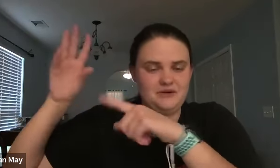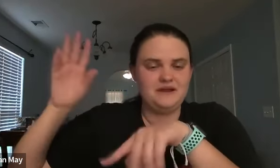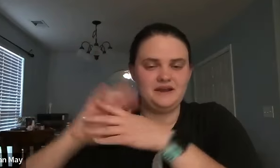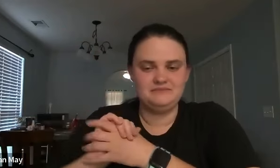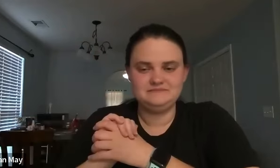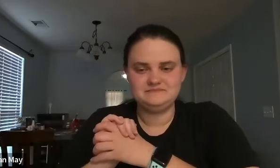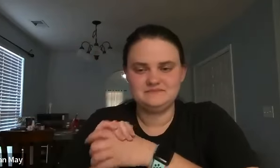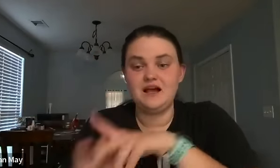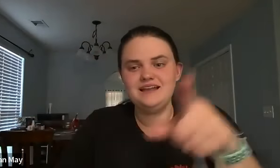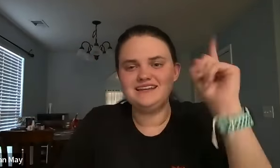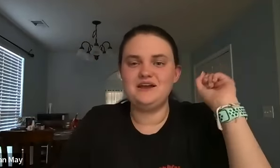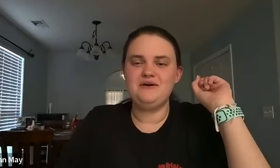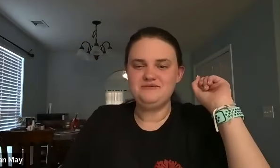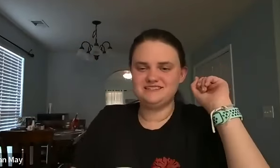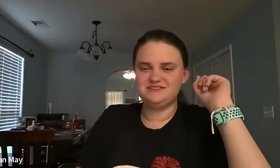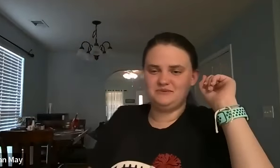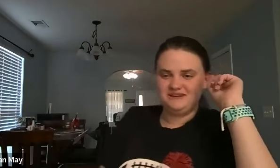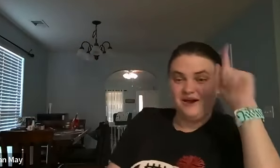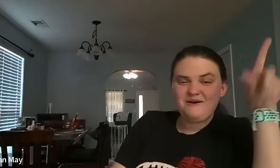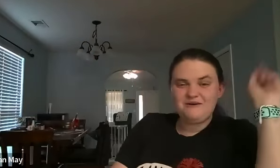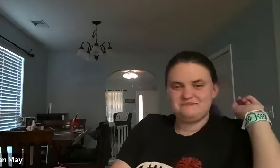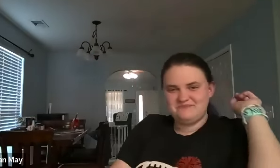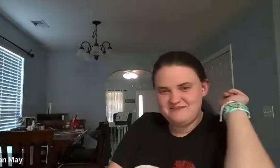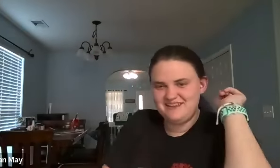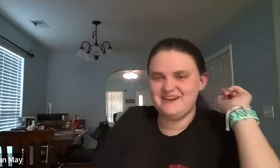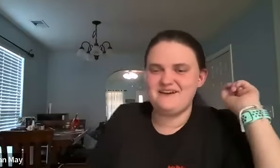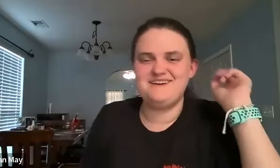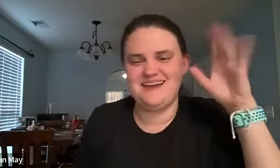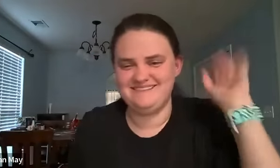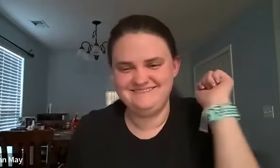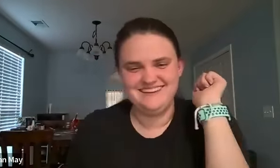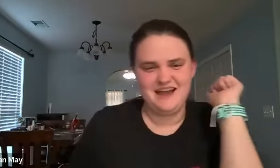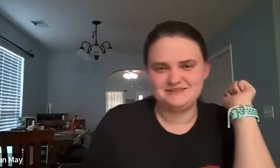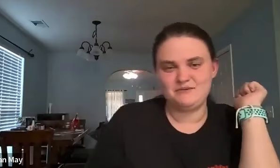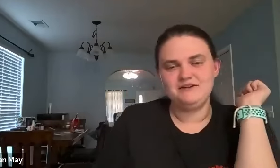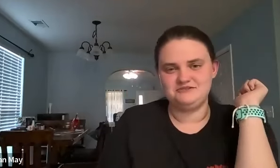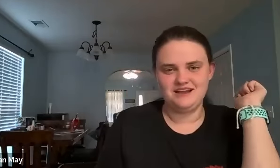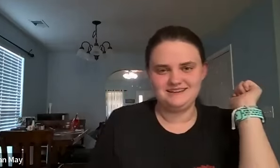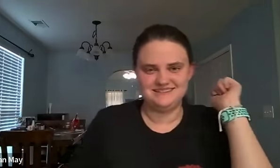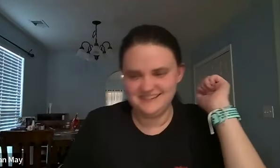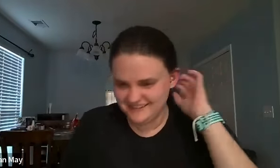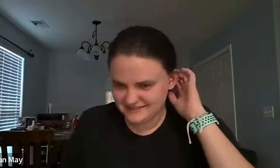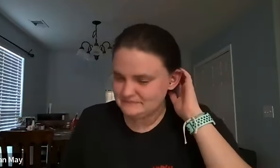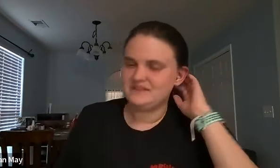and onion. Oh, that's a good one. Oh, there we go. Okay. I was like, wow, you guys.